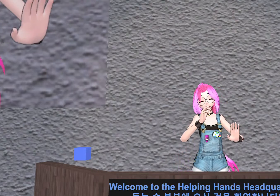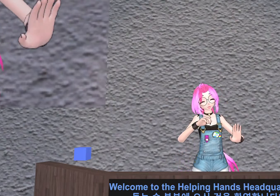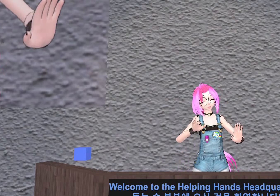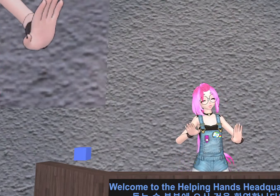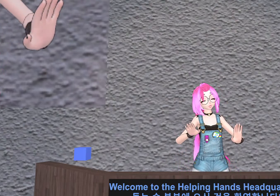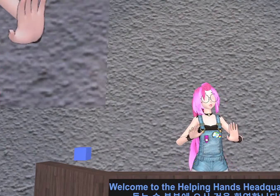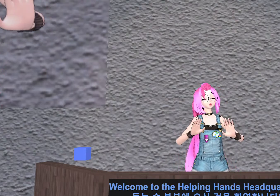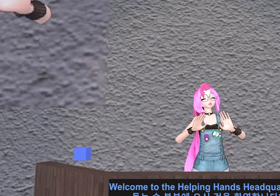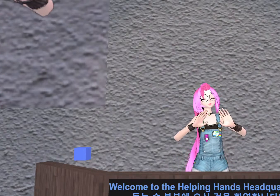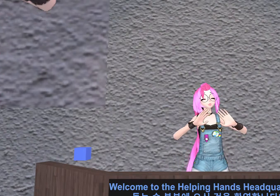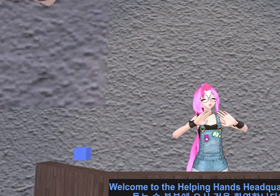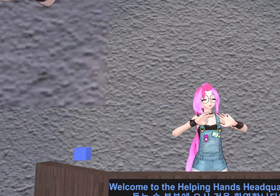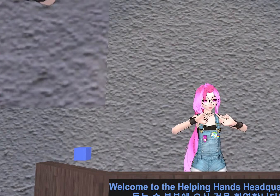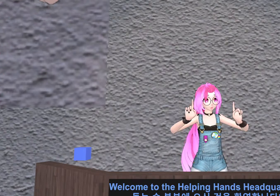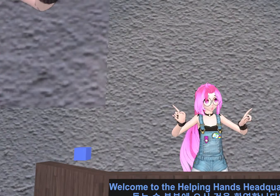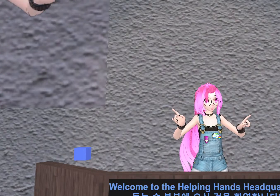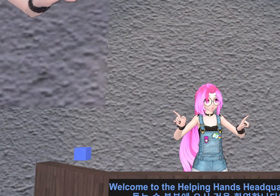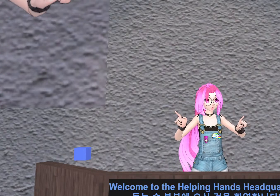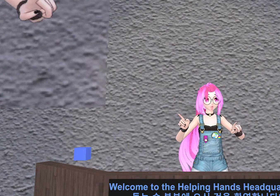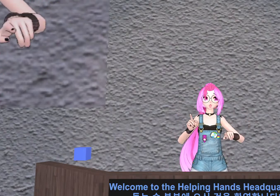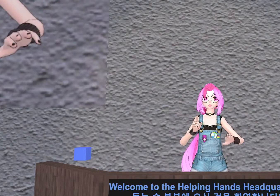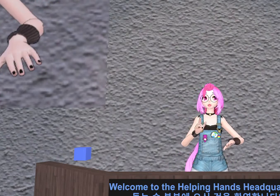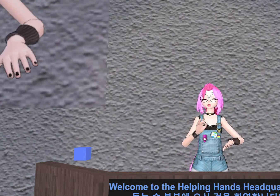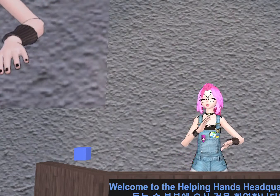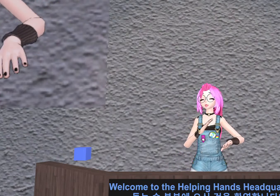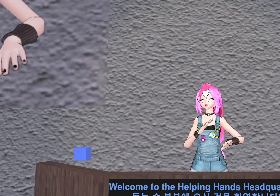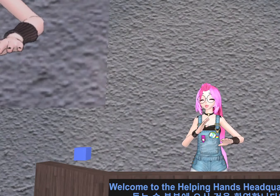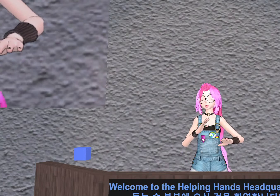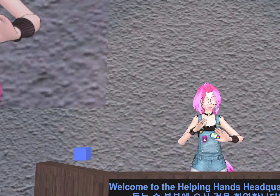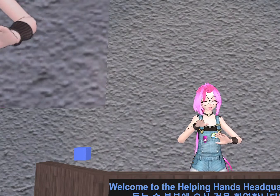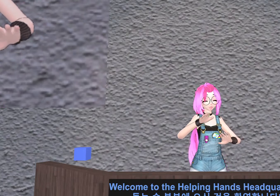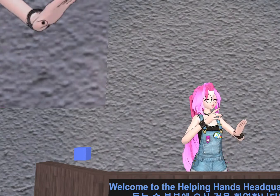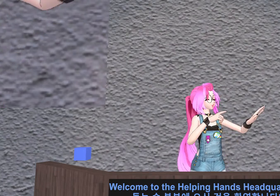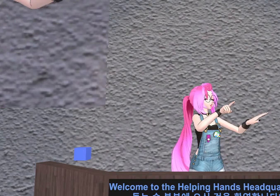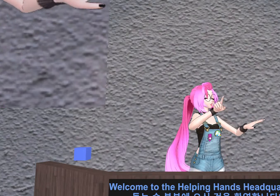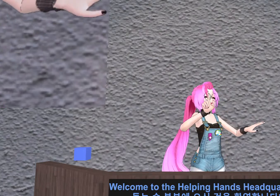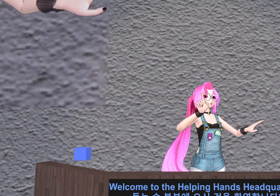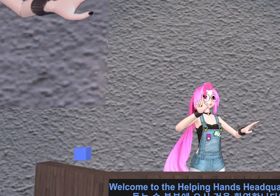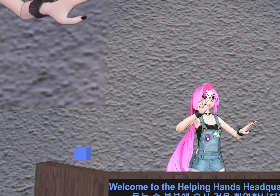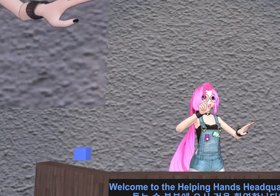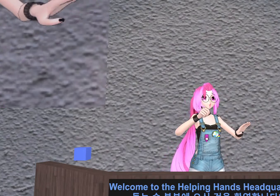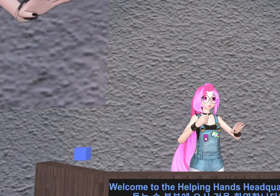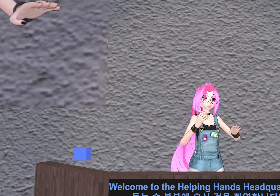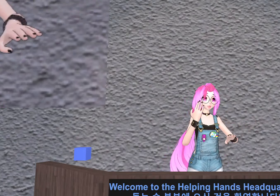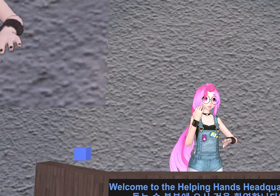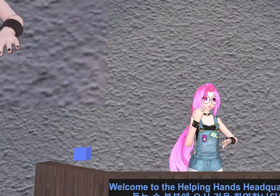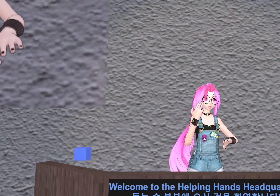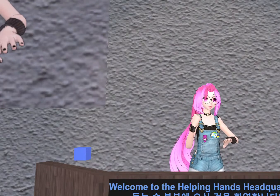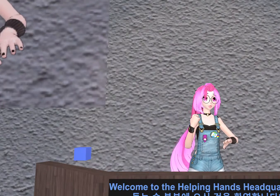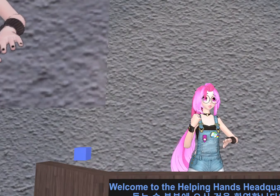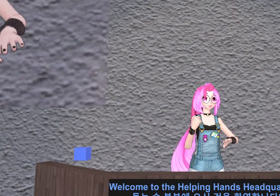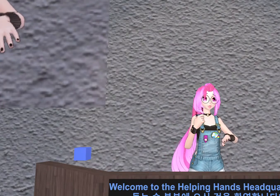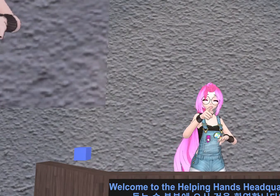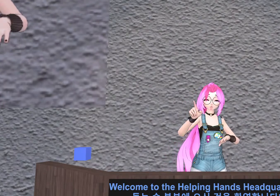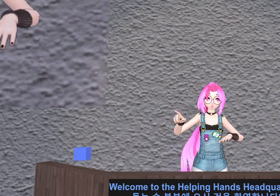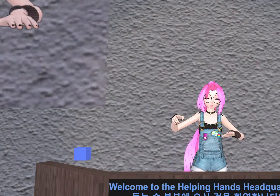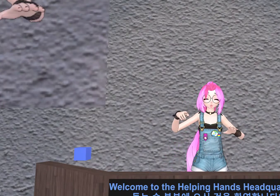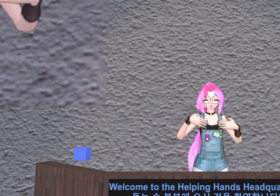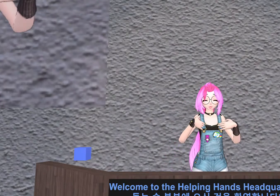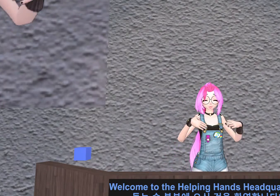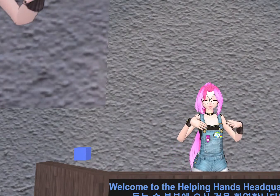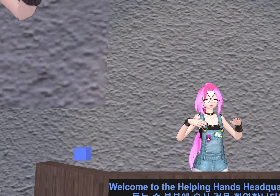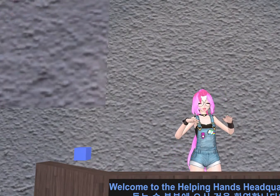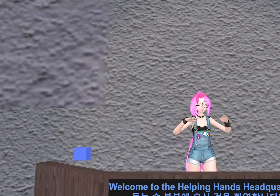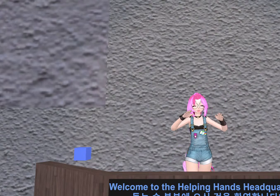Sure. And it's very weird. So besides that, I think it's fine. And then I was wondering if you guys have experienced the same